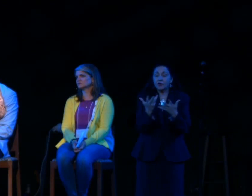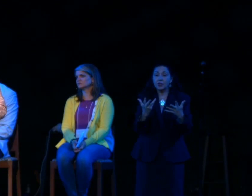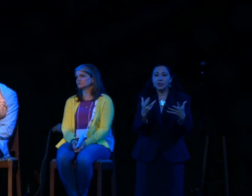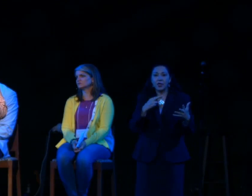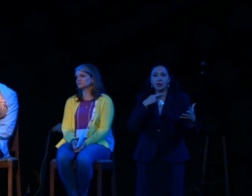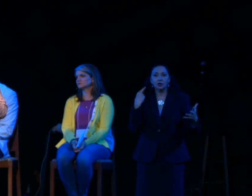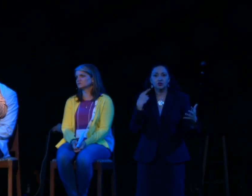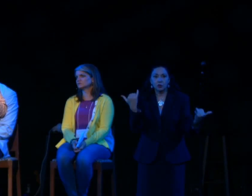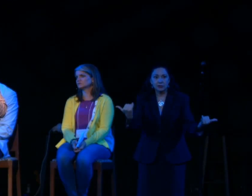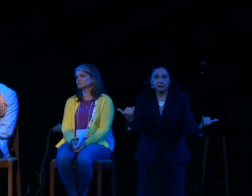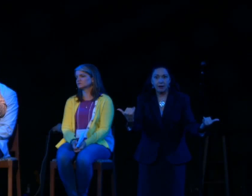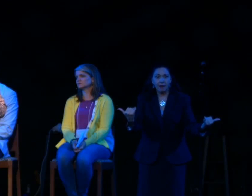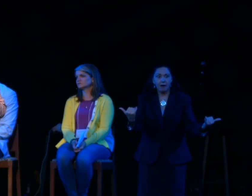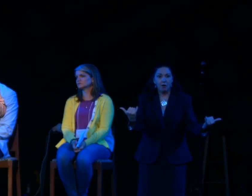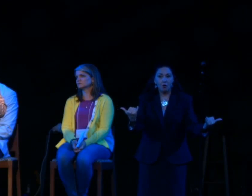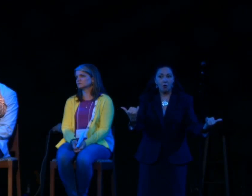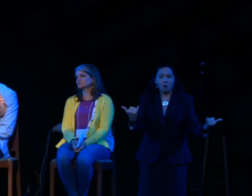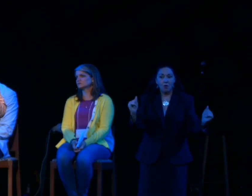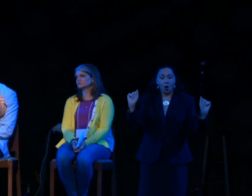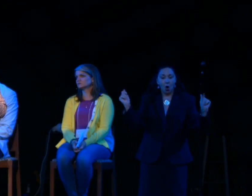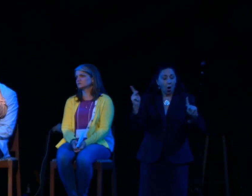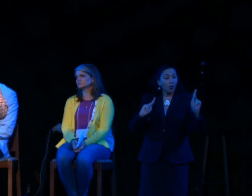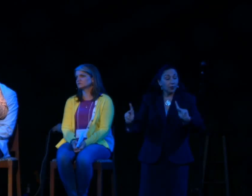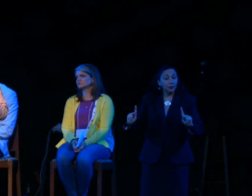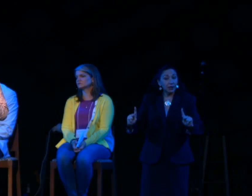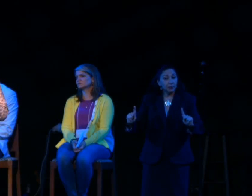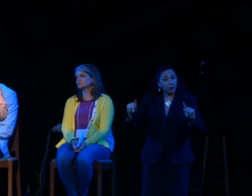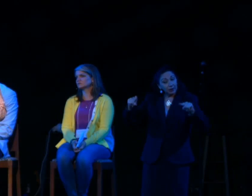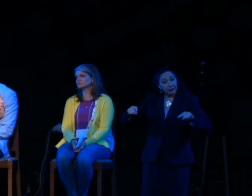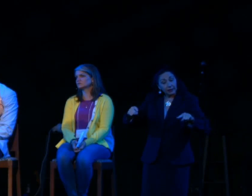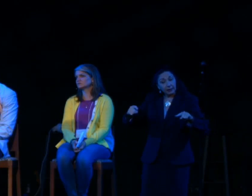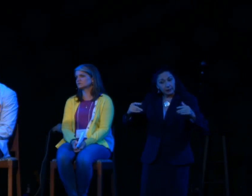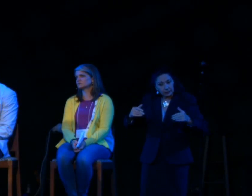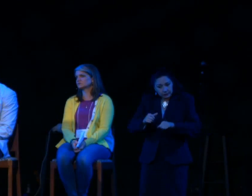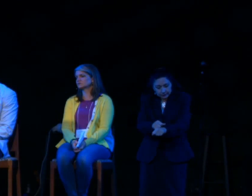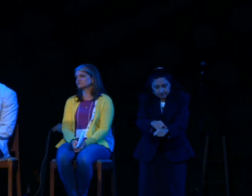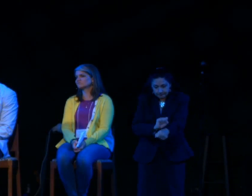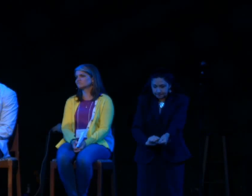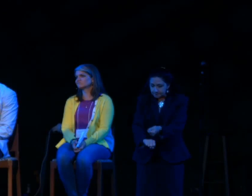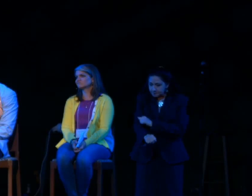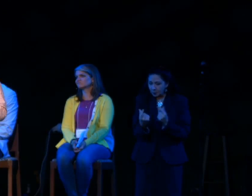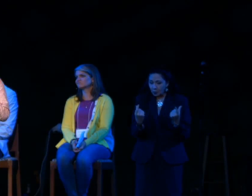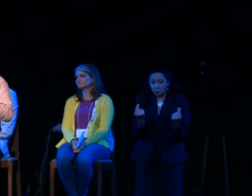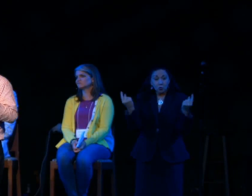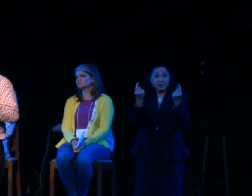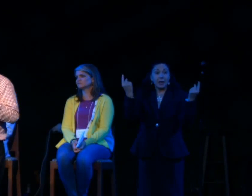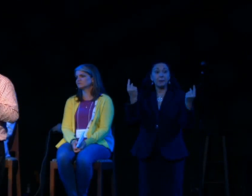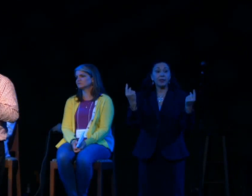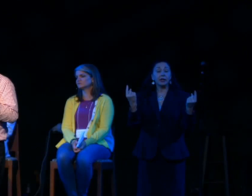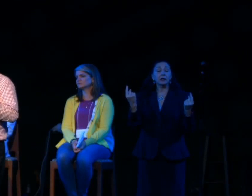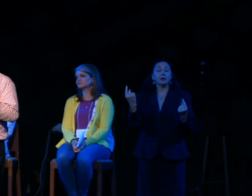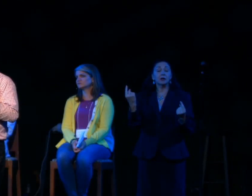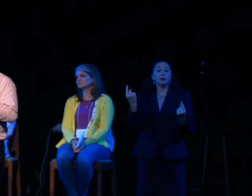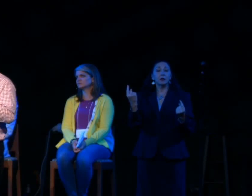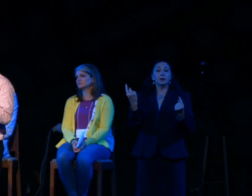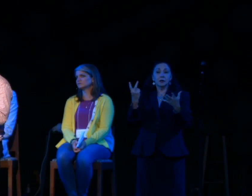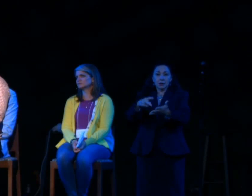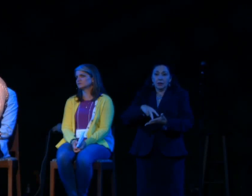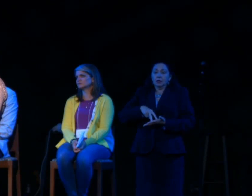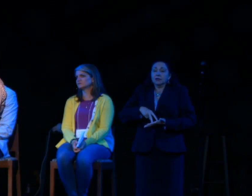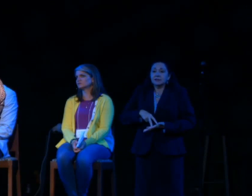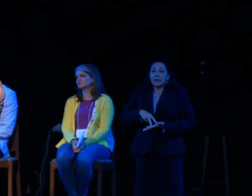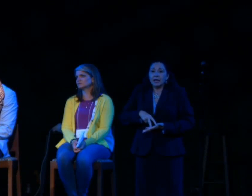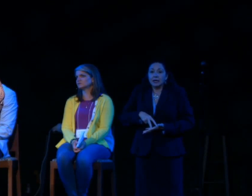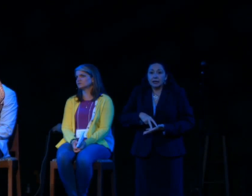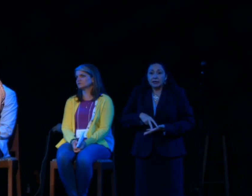for all those who love the church to do something you've never thought you had to do and stand up and ask for